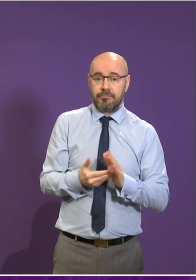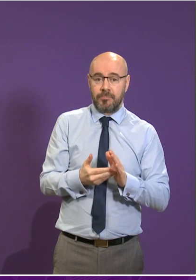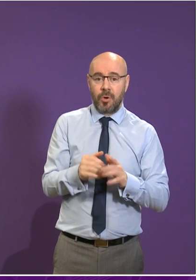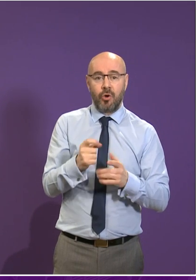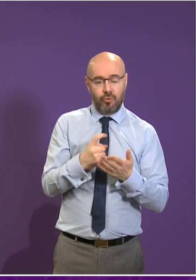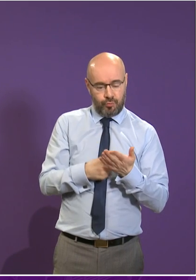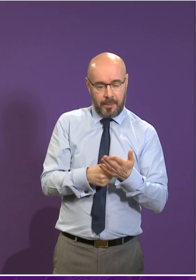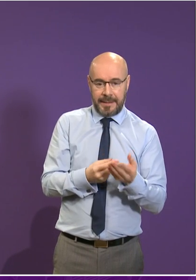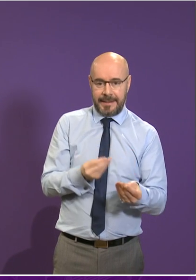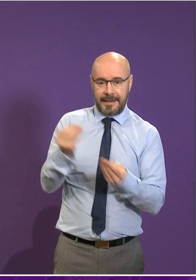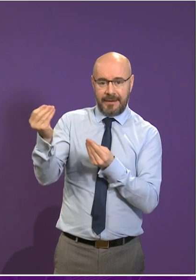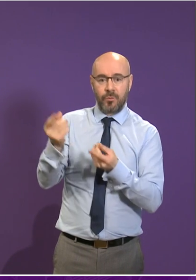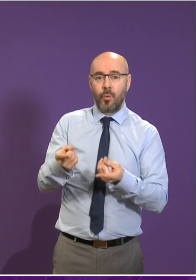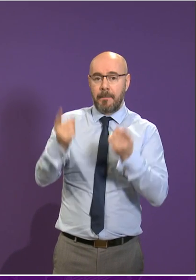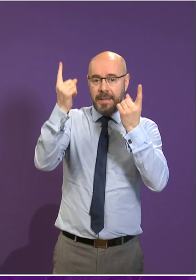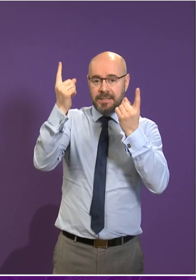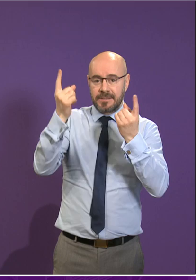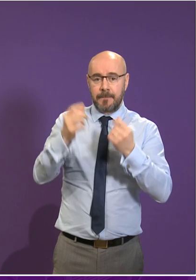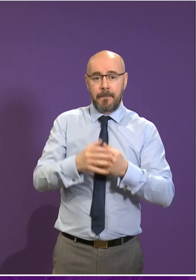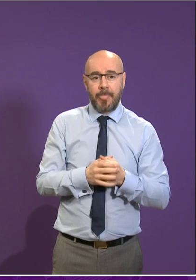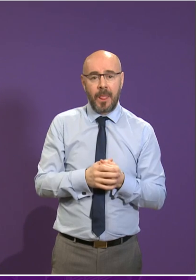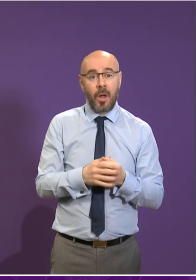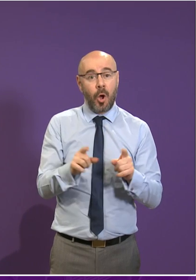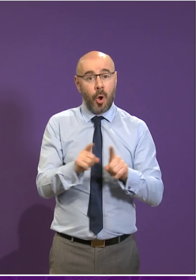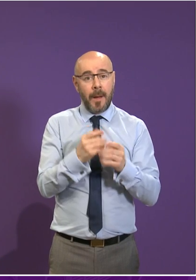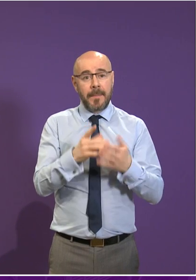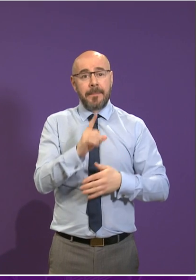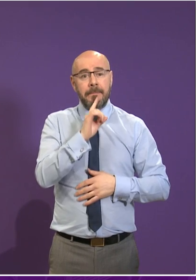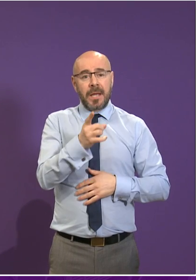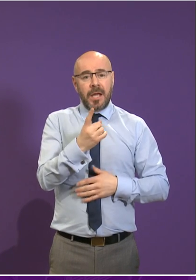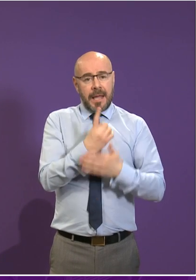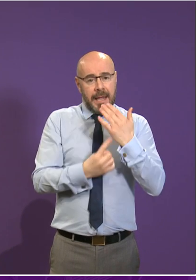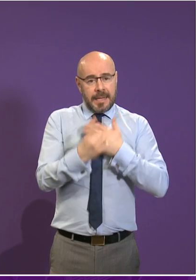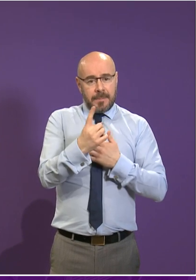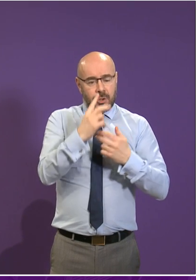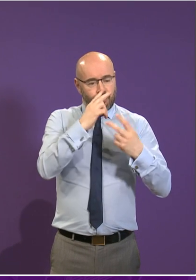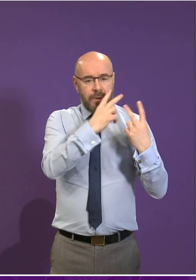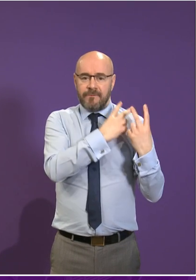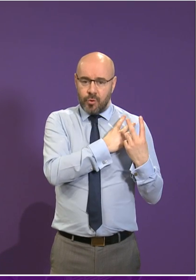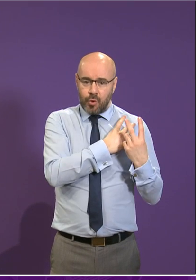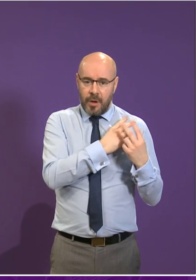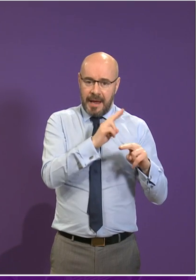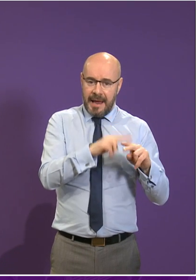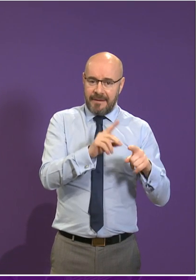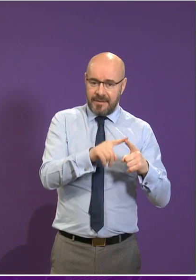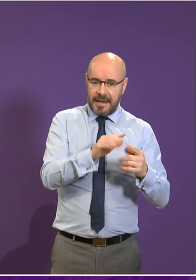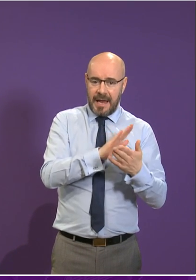ministers. Similarly, in October, I announced an independent review of FE and ITCHE student support, and the aim of that review is to